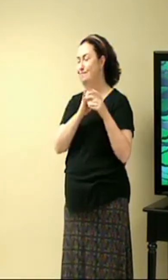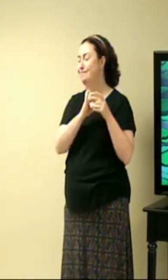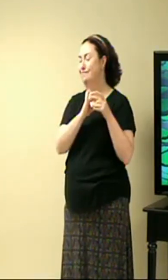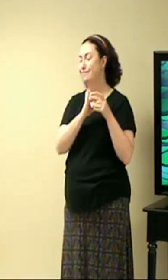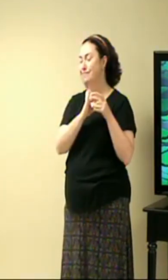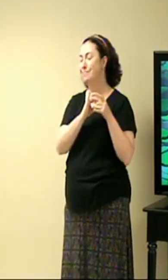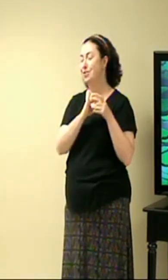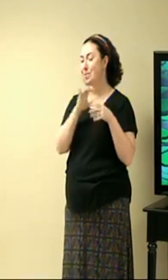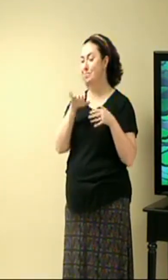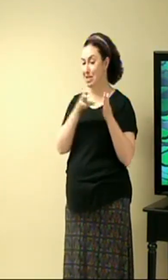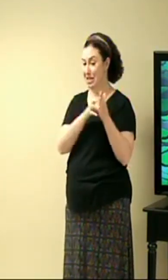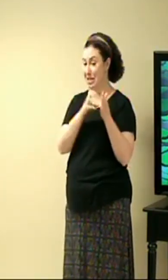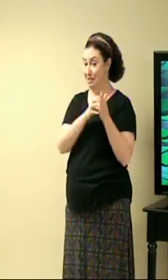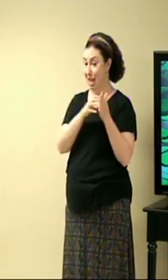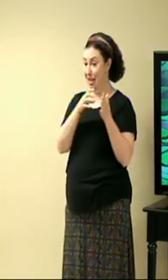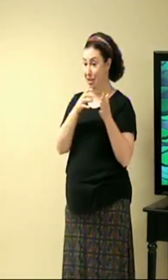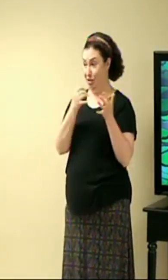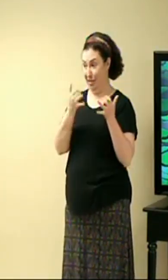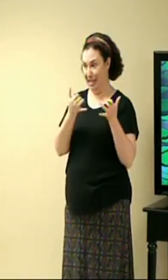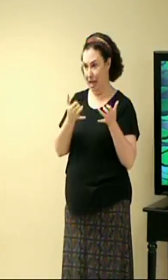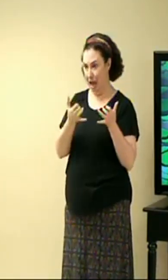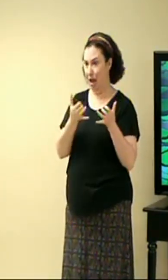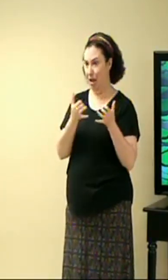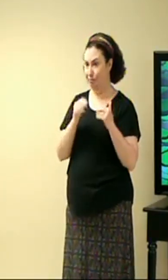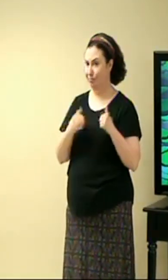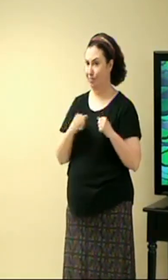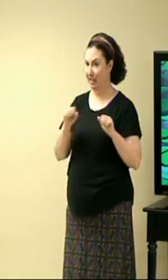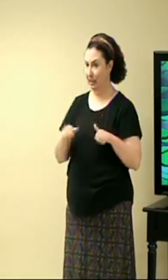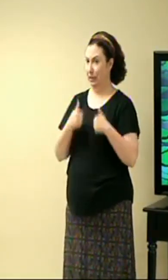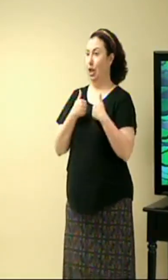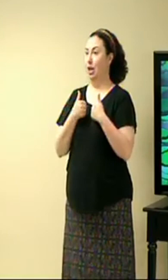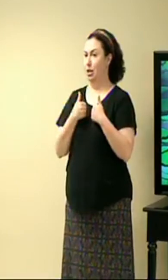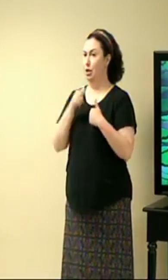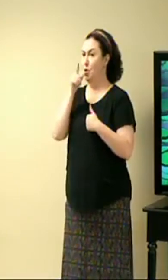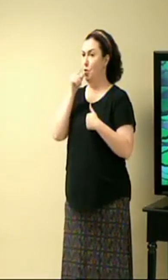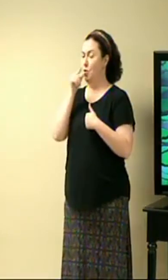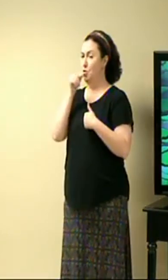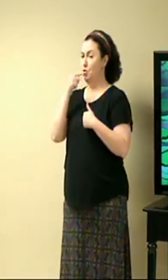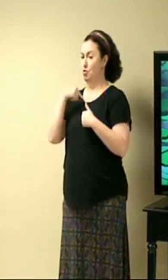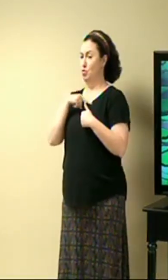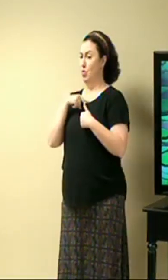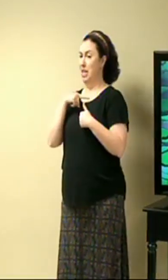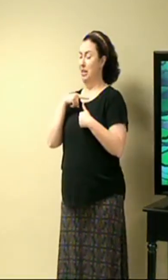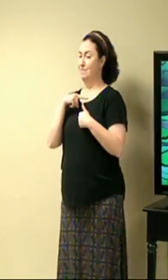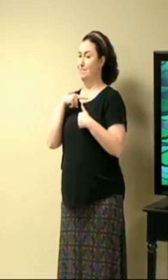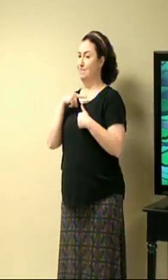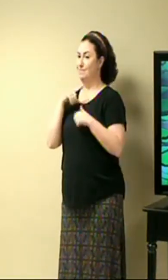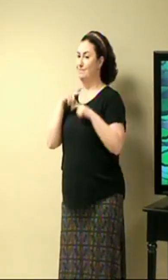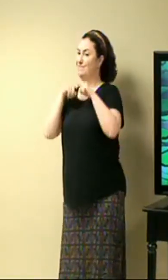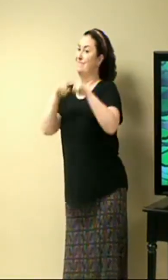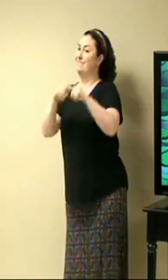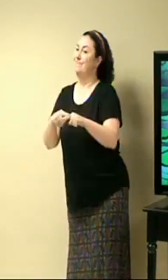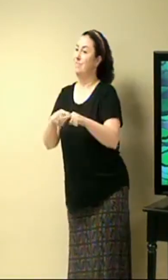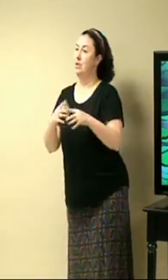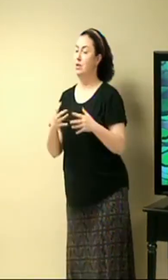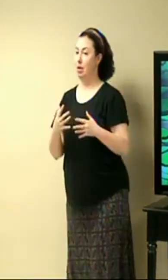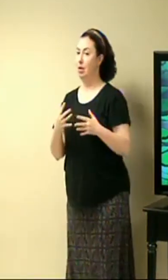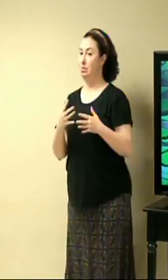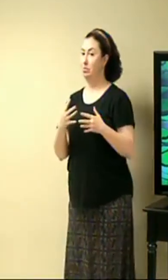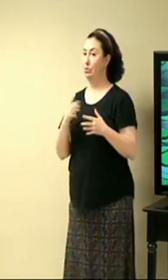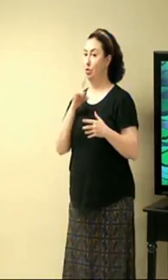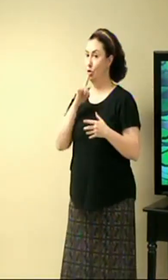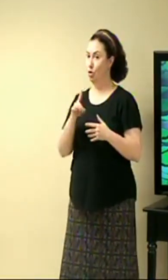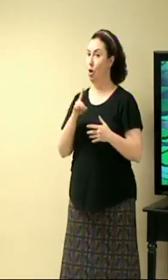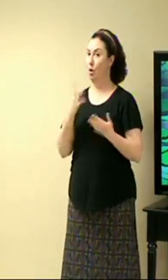that challenges us. Who is your faith in? Sure, you come to church on Sundays and sing a few songs, but the rest of your week, is your